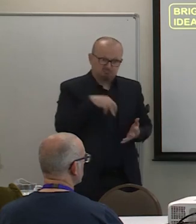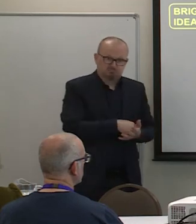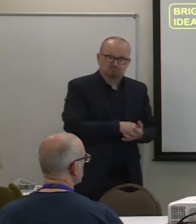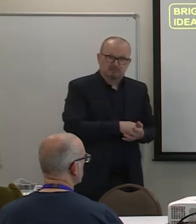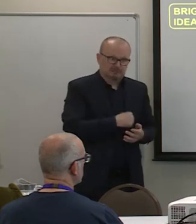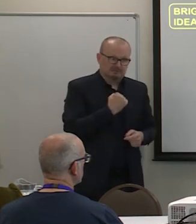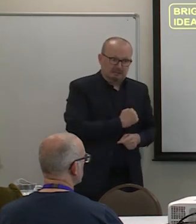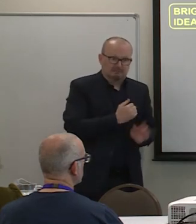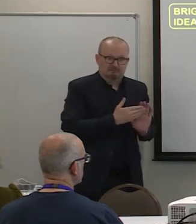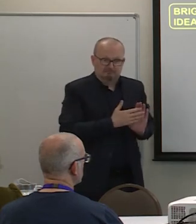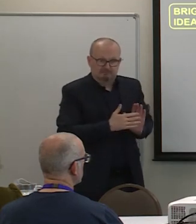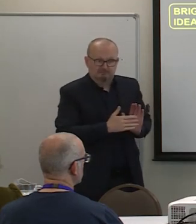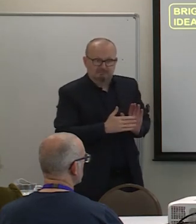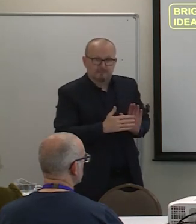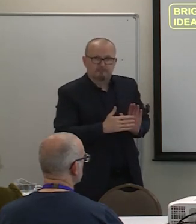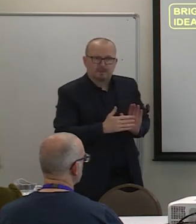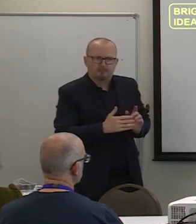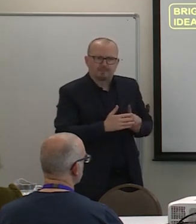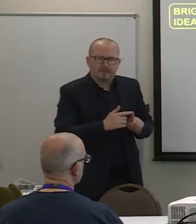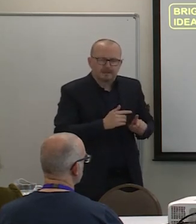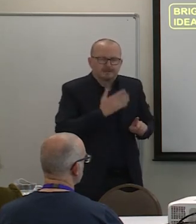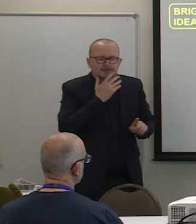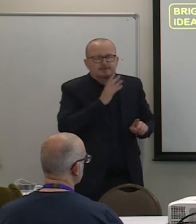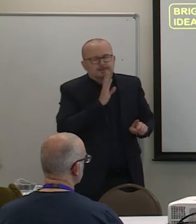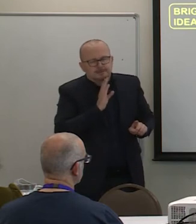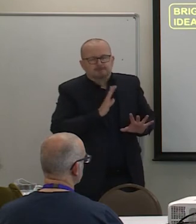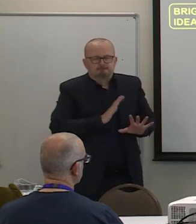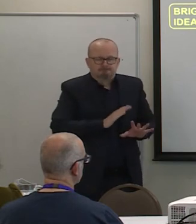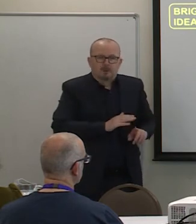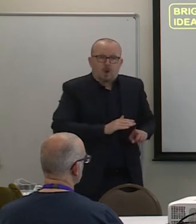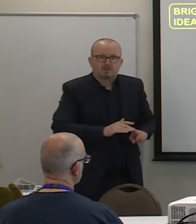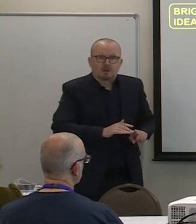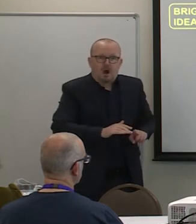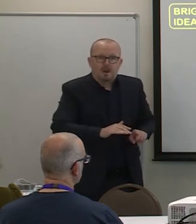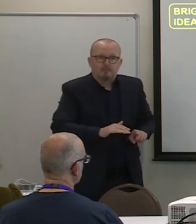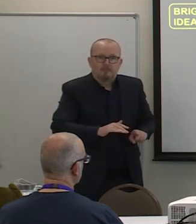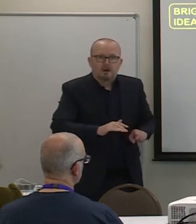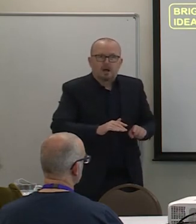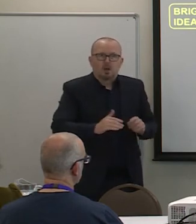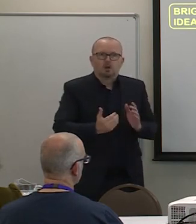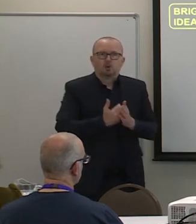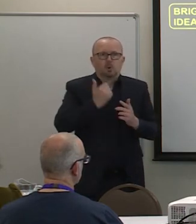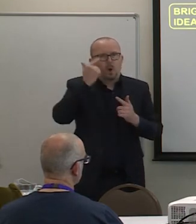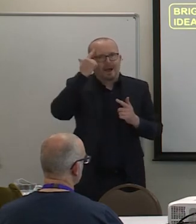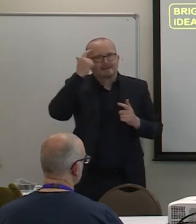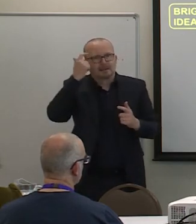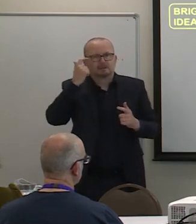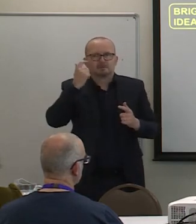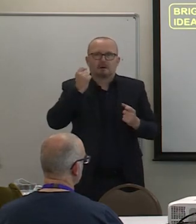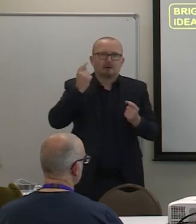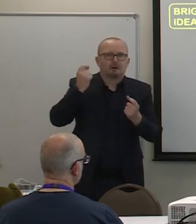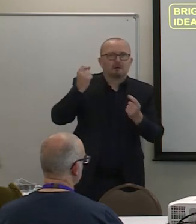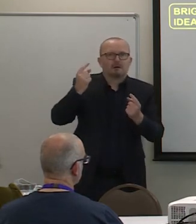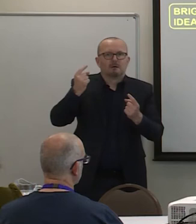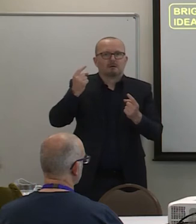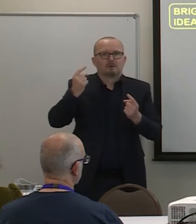get new ideas and go, do you know what, there's still work to do, that's when the creativity comes. You're being forced to have to rethink about how you do